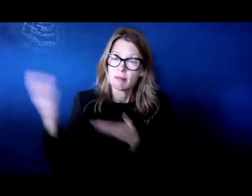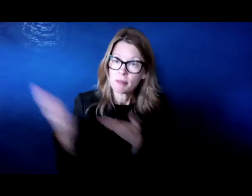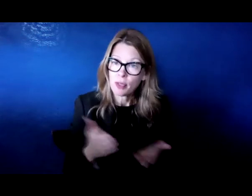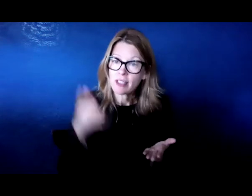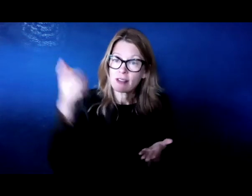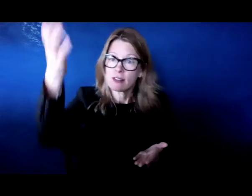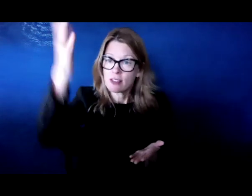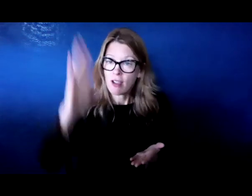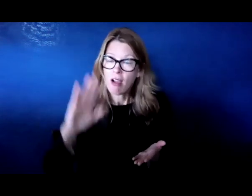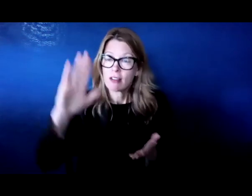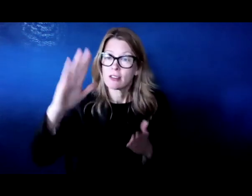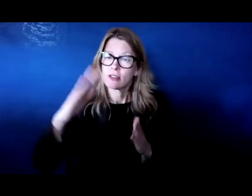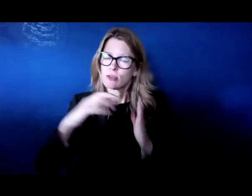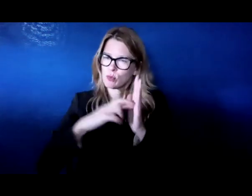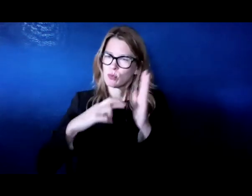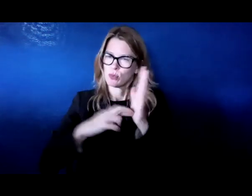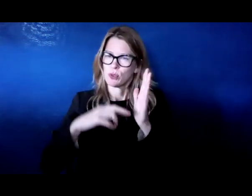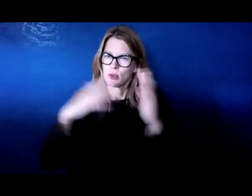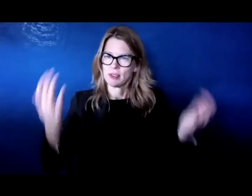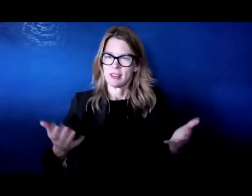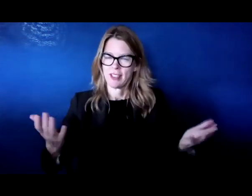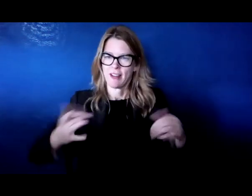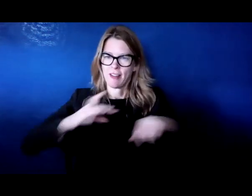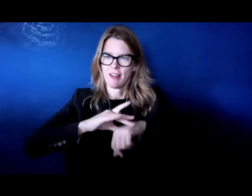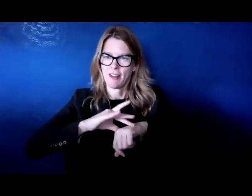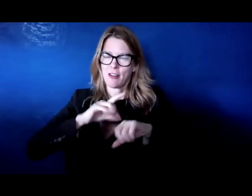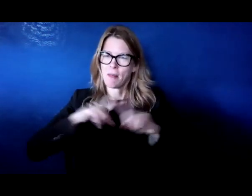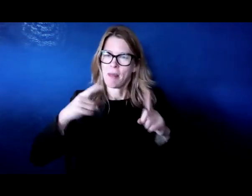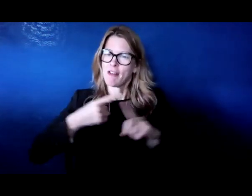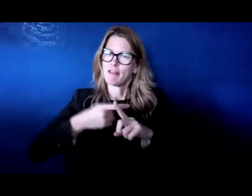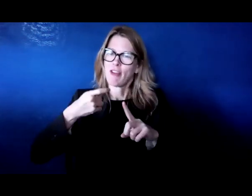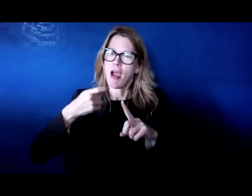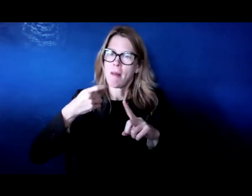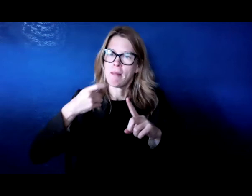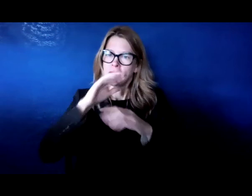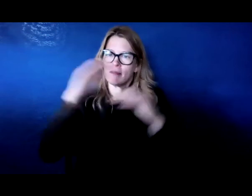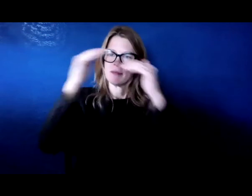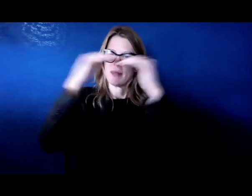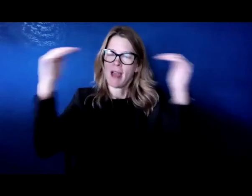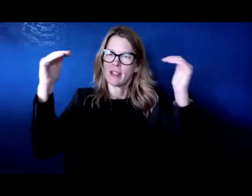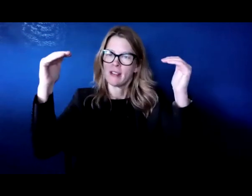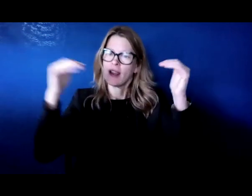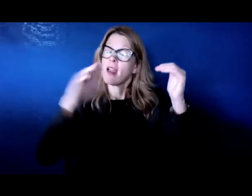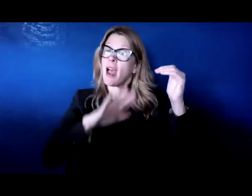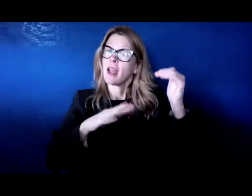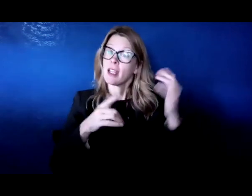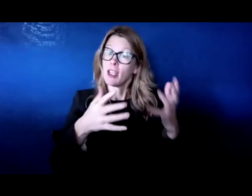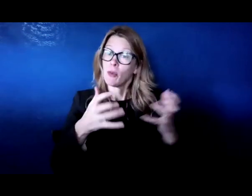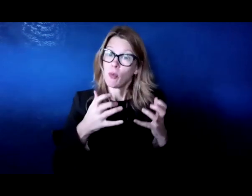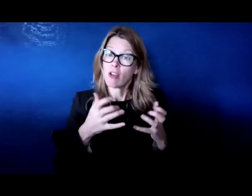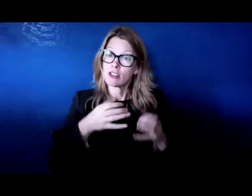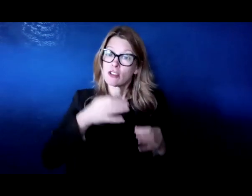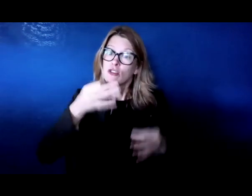heaven above. His rule is peace and freedom, and